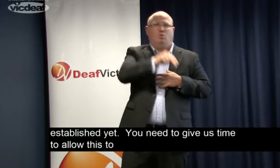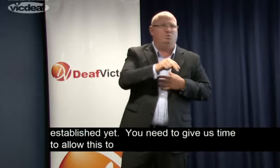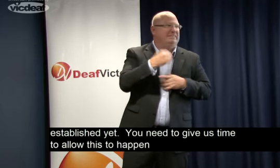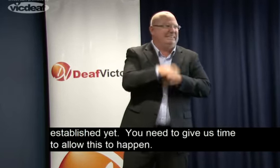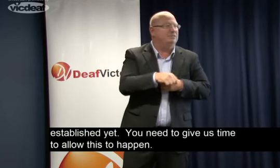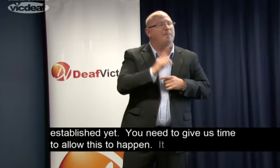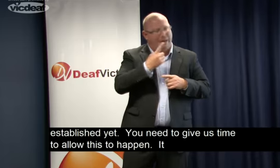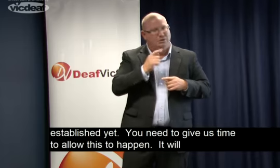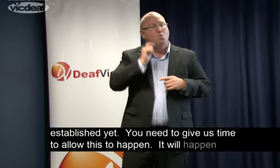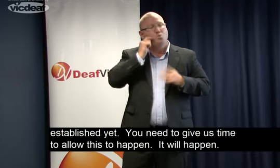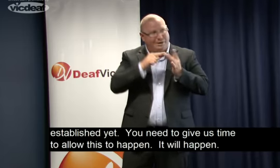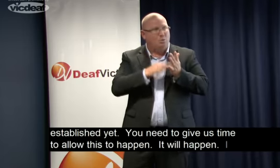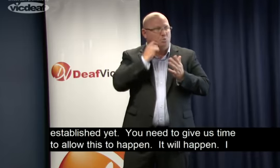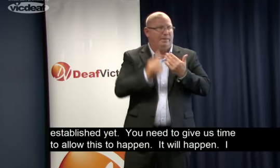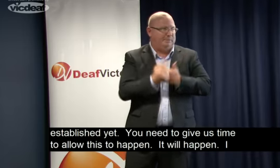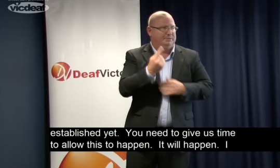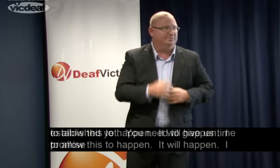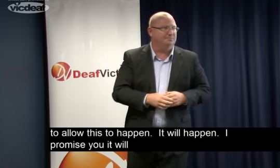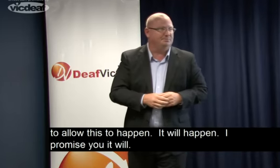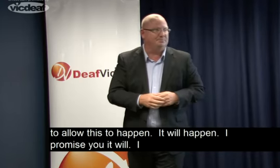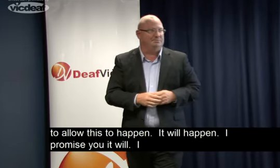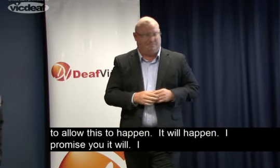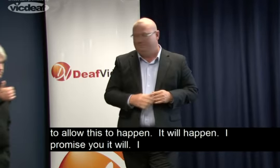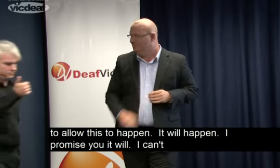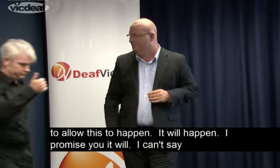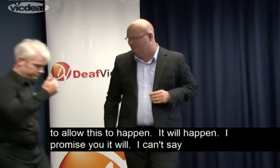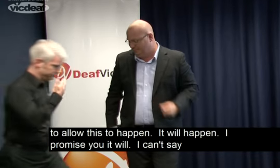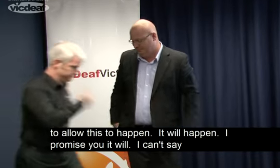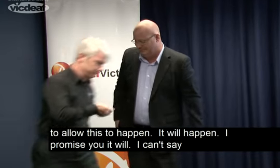And I can't say, you know, yes or no at this point in time, but it will be happening.